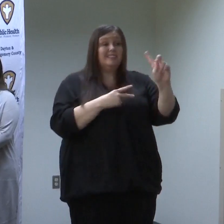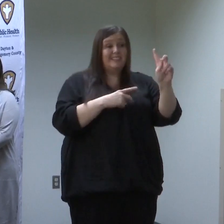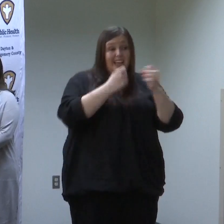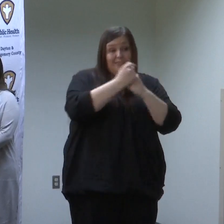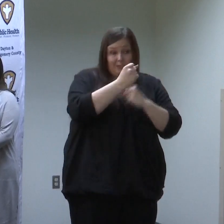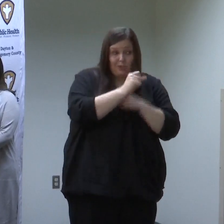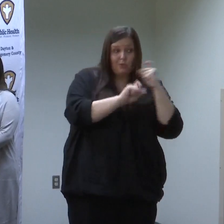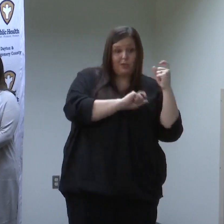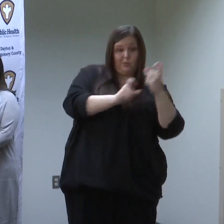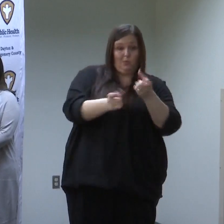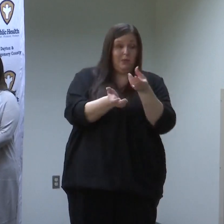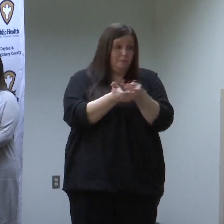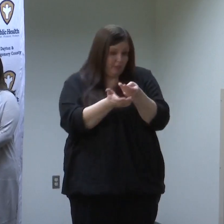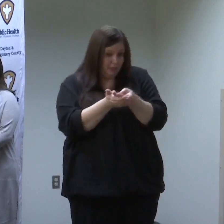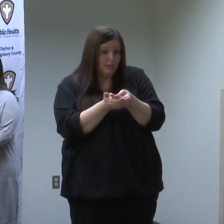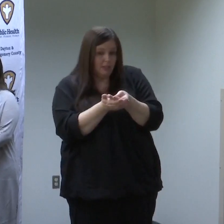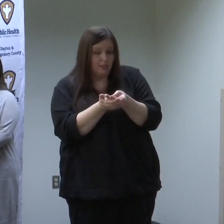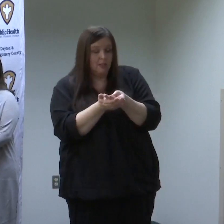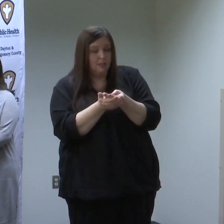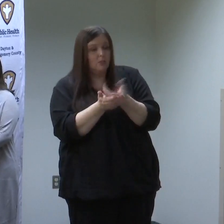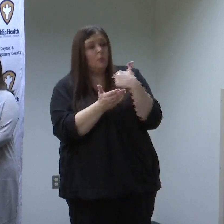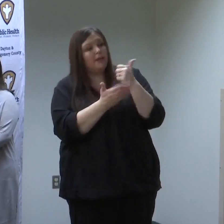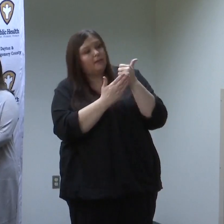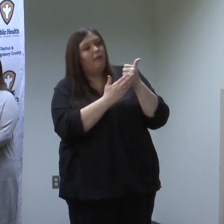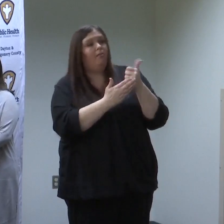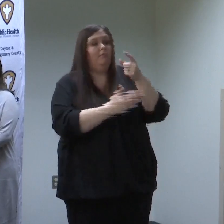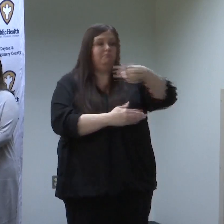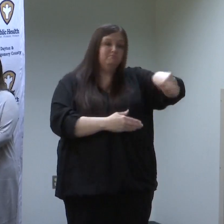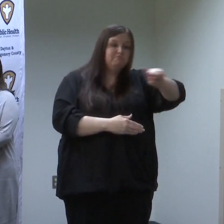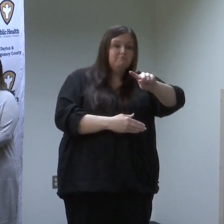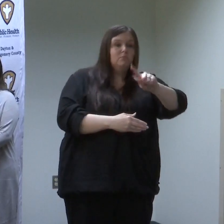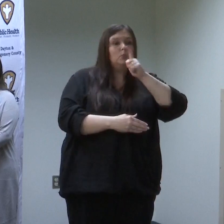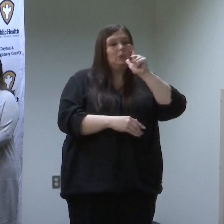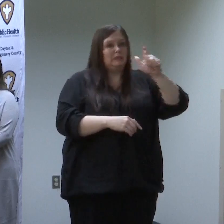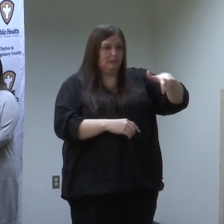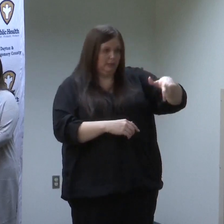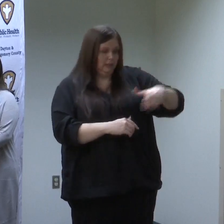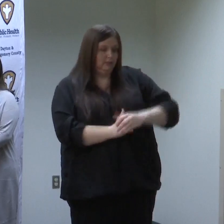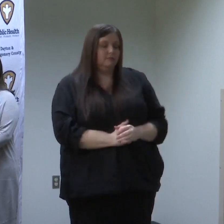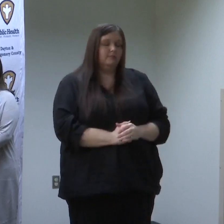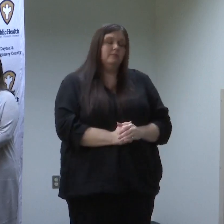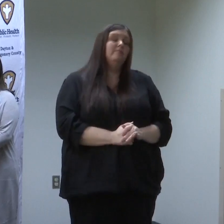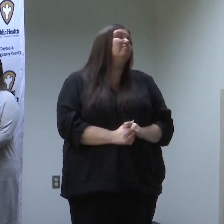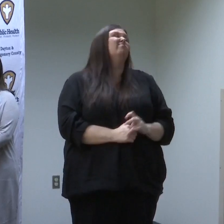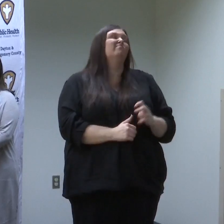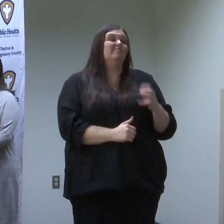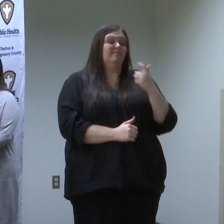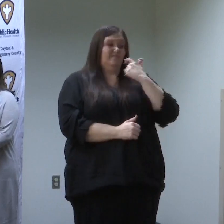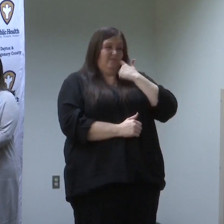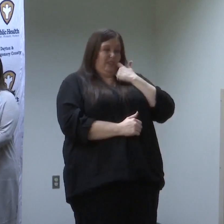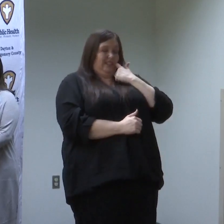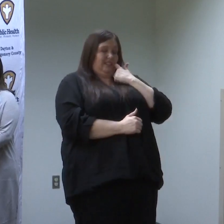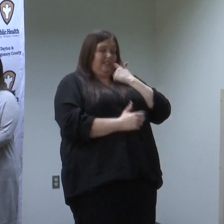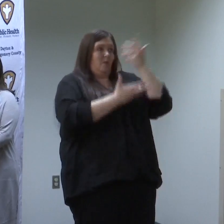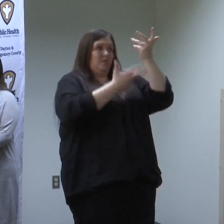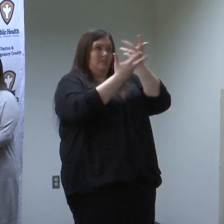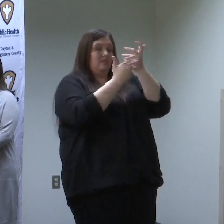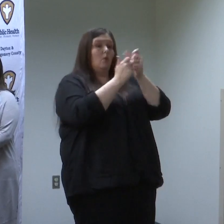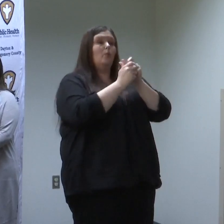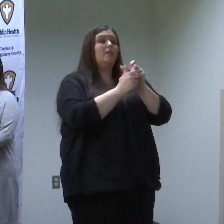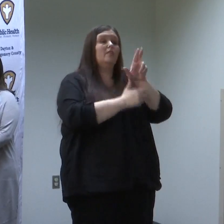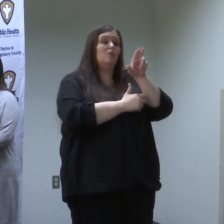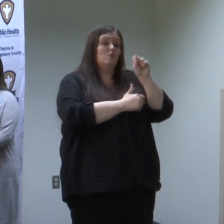to donate as we prepare to help those that are in need. I just got off the phone with United States Senator Sherrod Brown